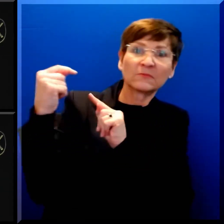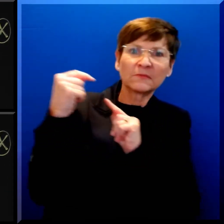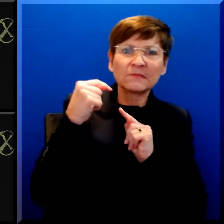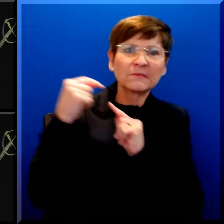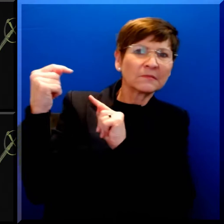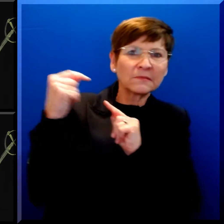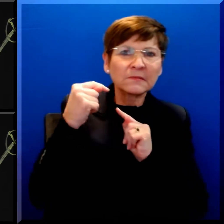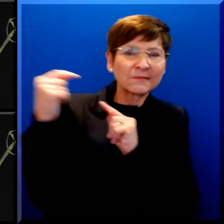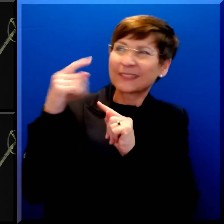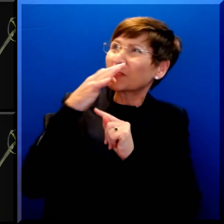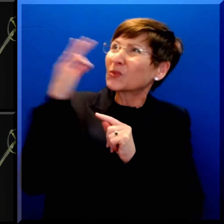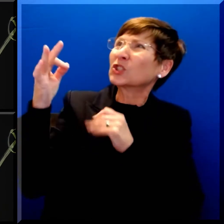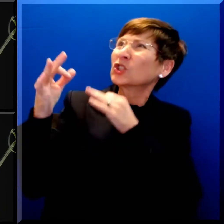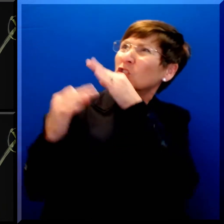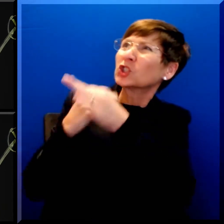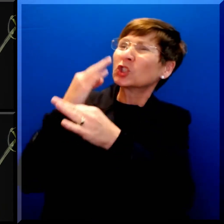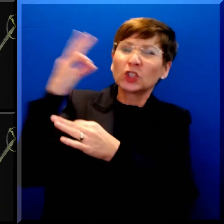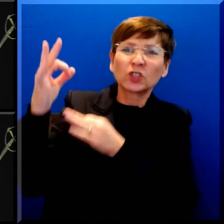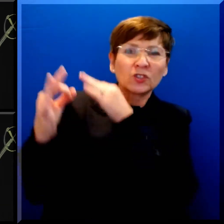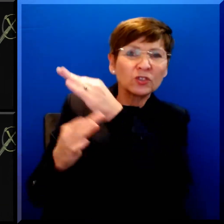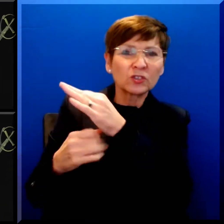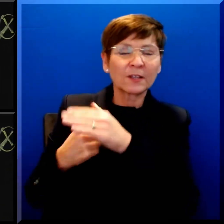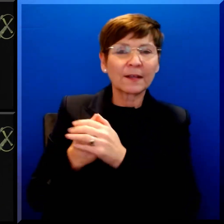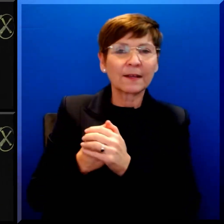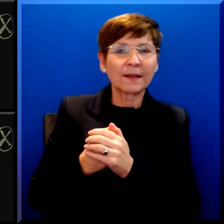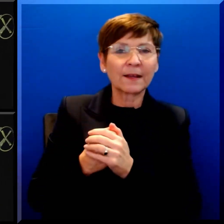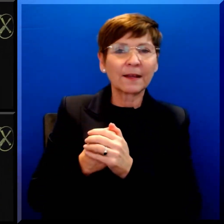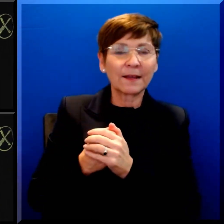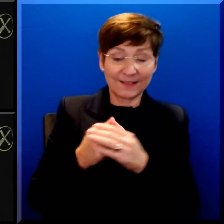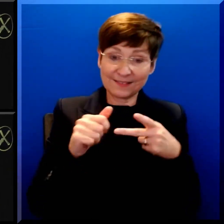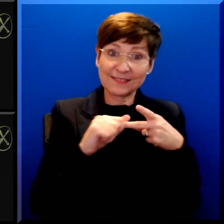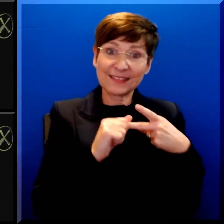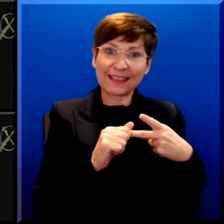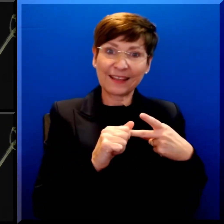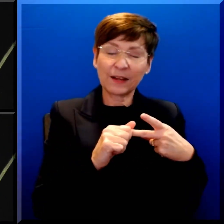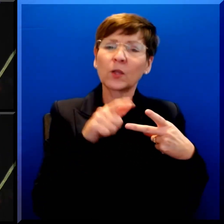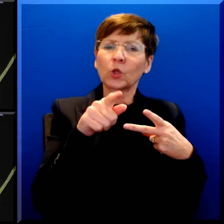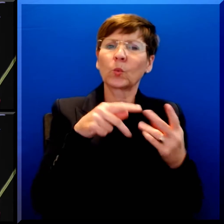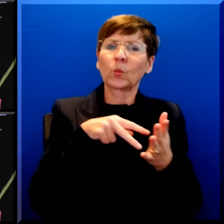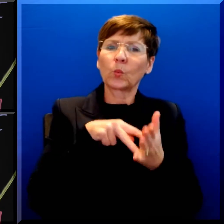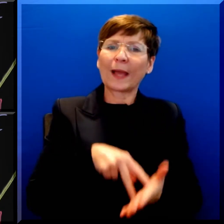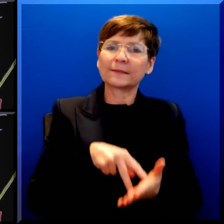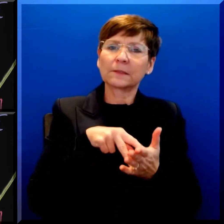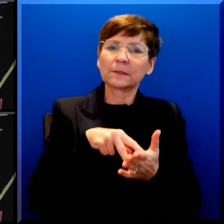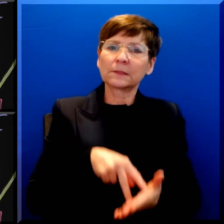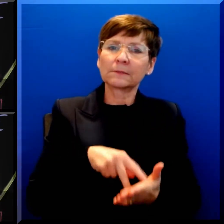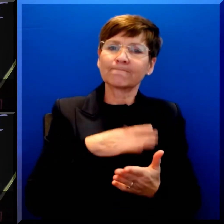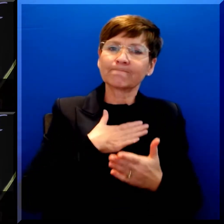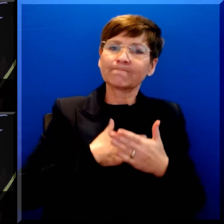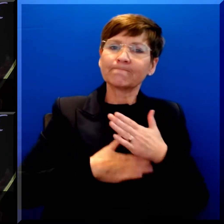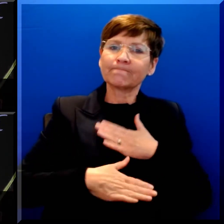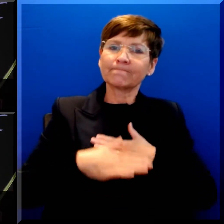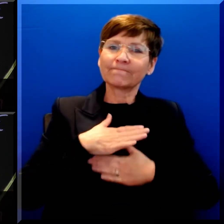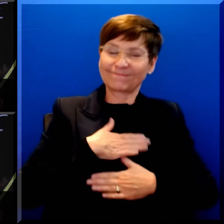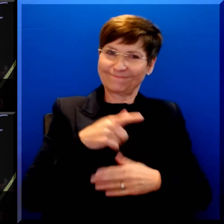But today in chapter 2, we're going to learn from Habakkuk, how do you actually wait on God? Like when you're in the dip, how do you wait?